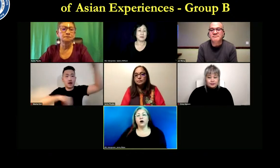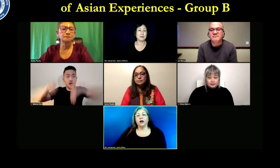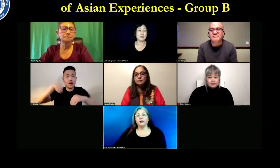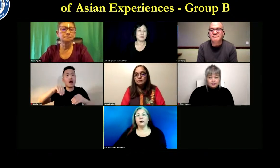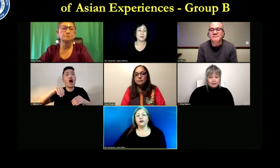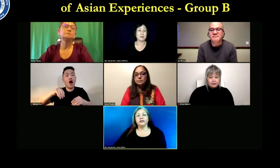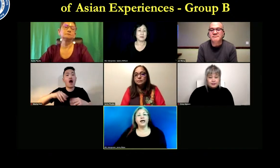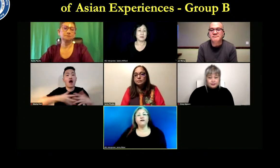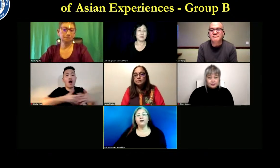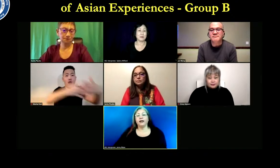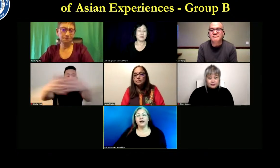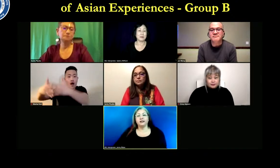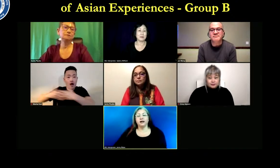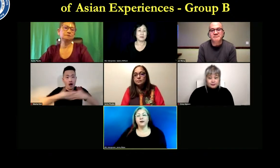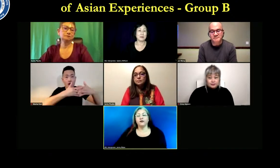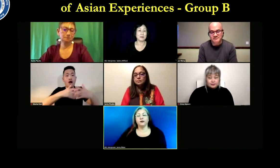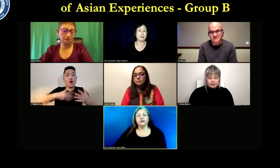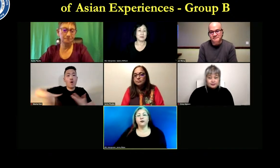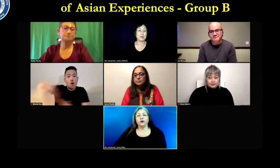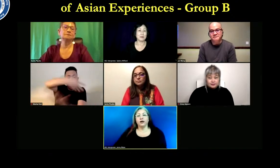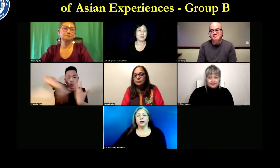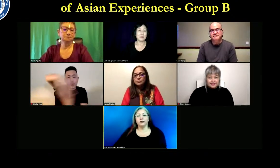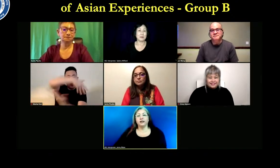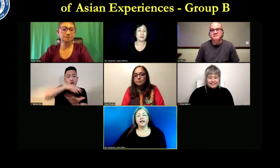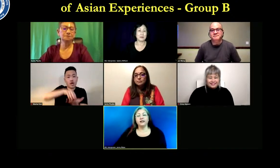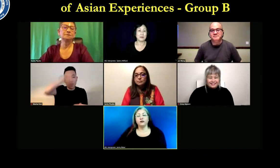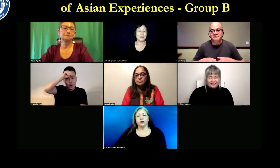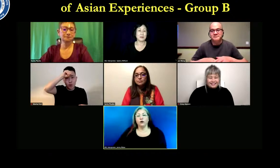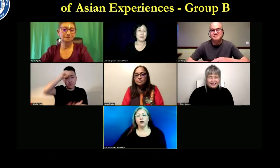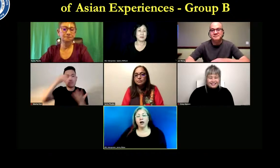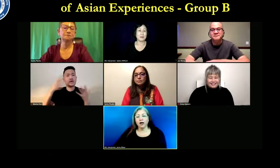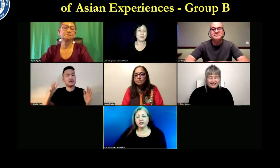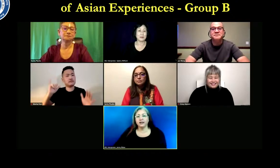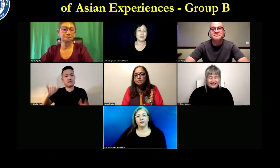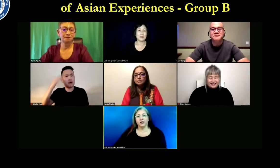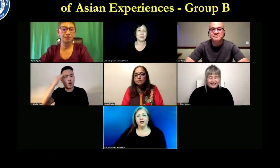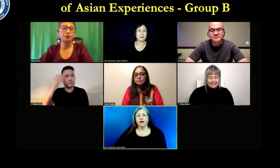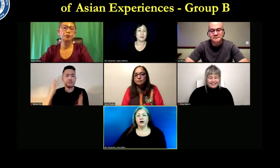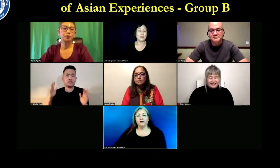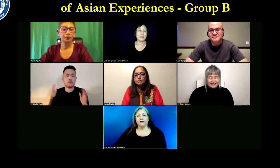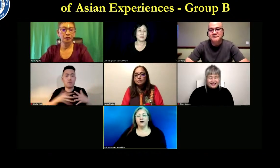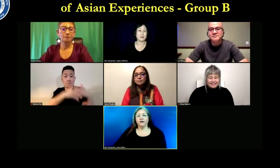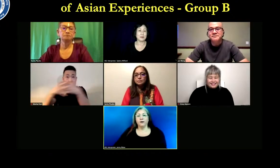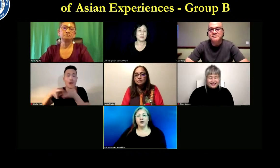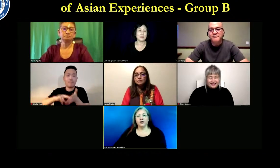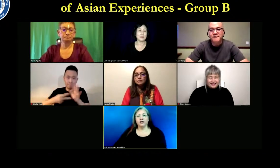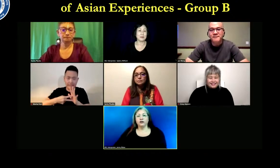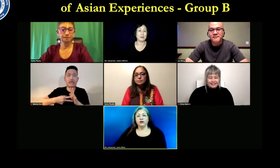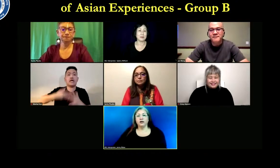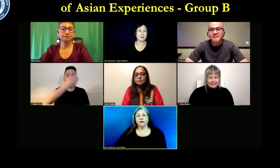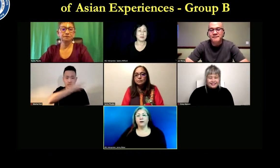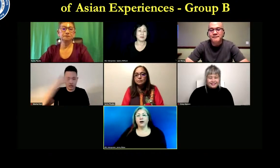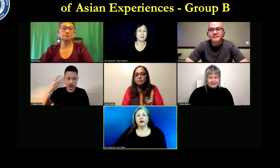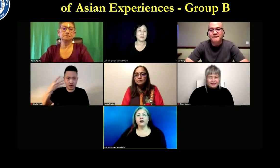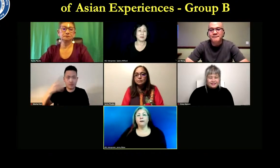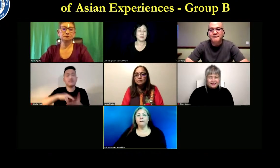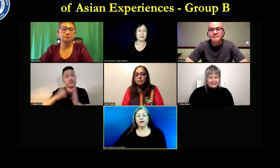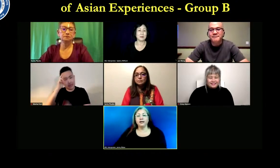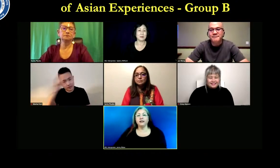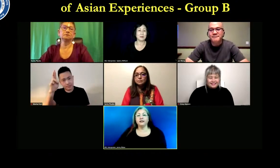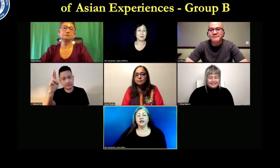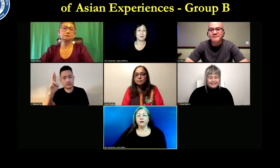immigrants. We're all immigrants. Everybody has come here from somewhere else. And that was the whole concept of the American dream.